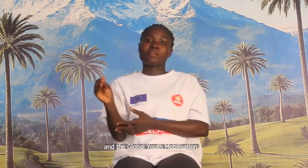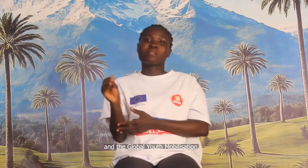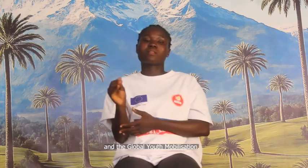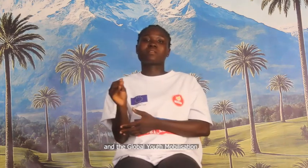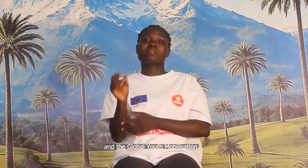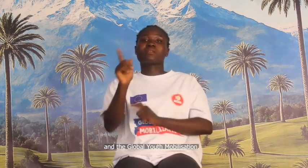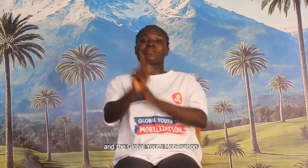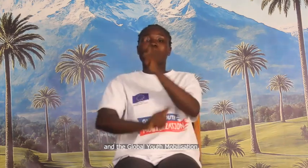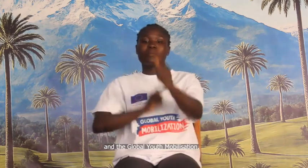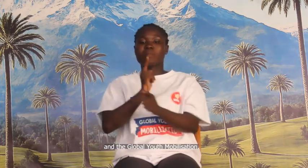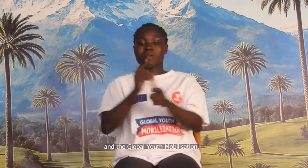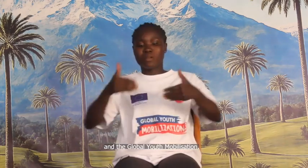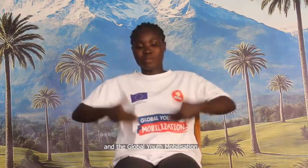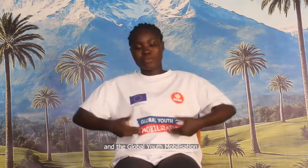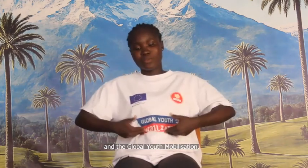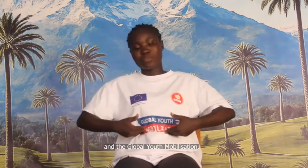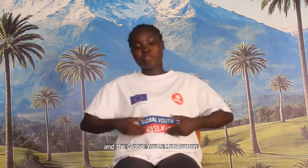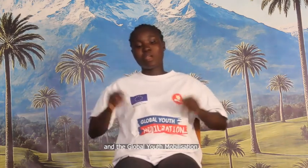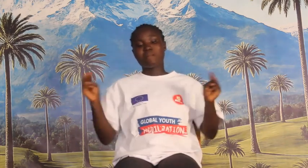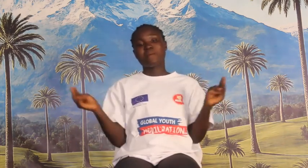and the Global Youth Mobilization.